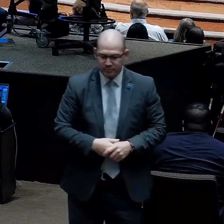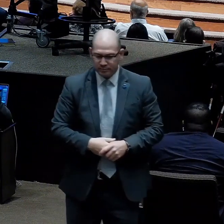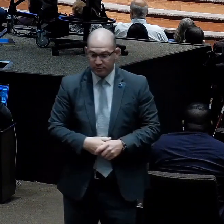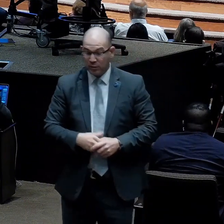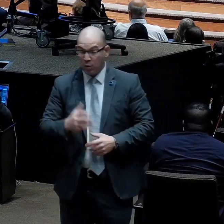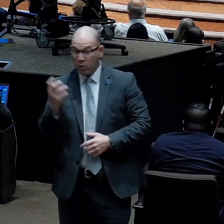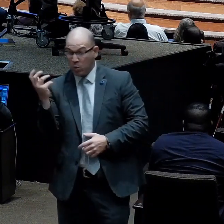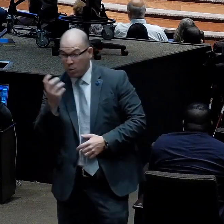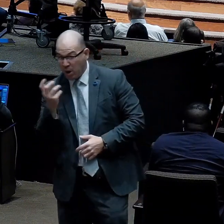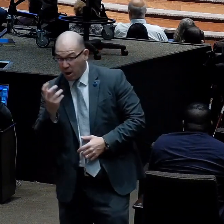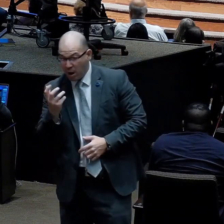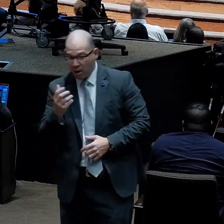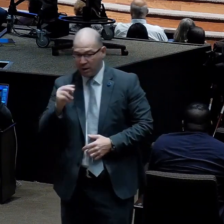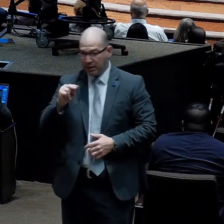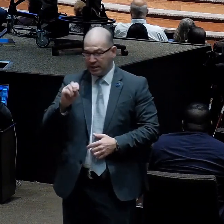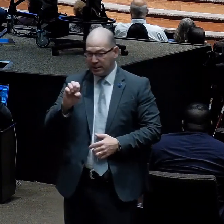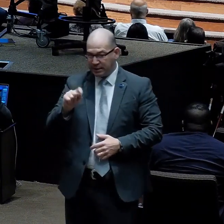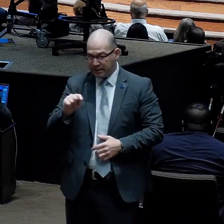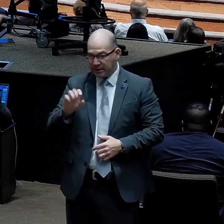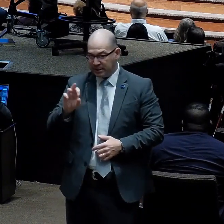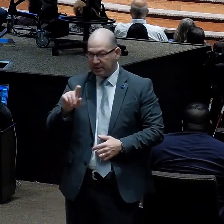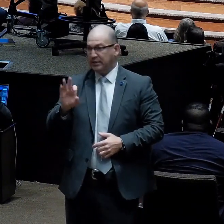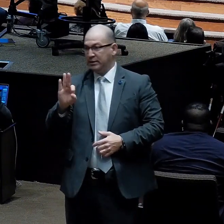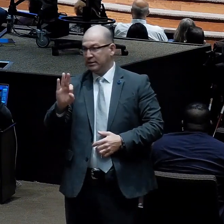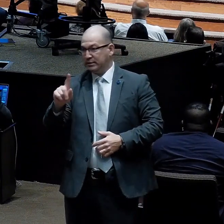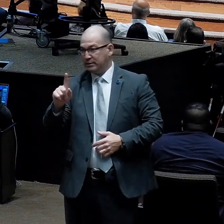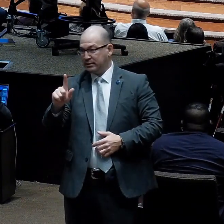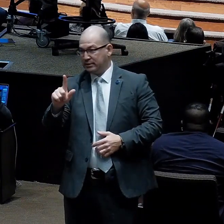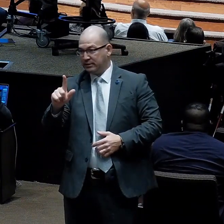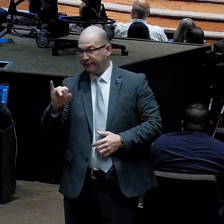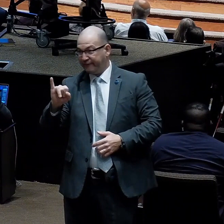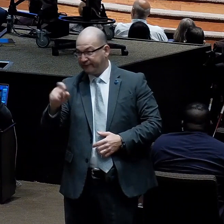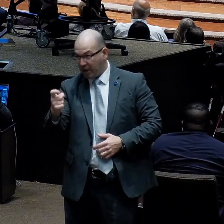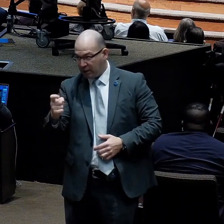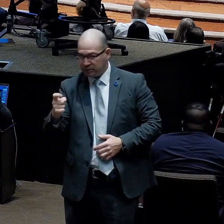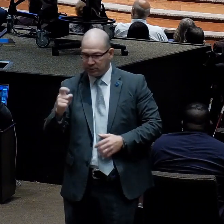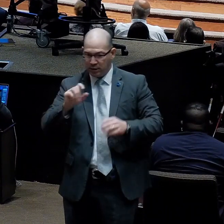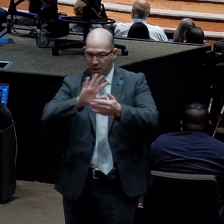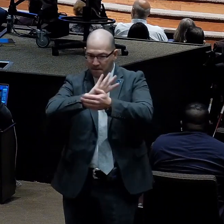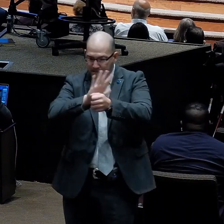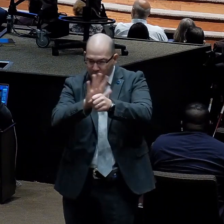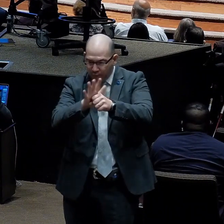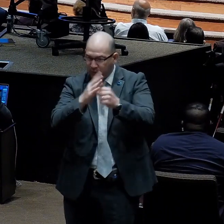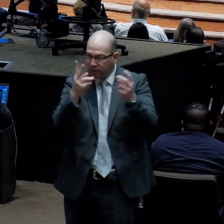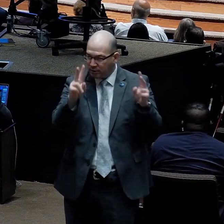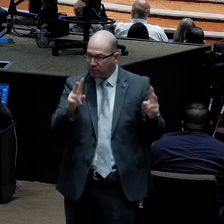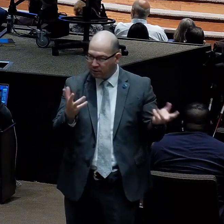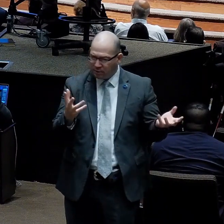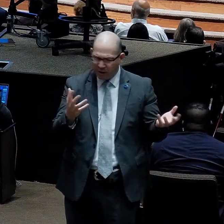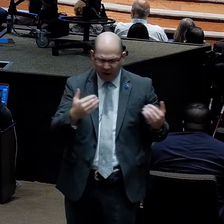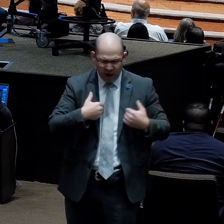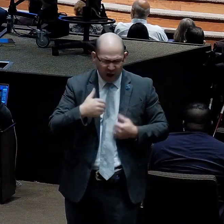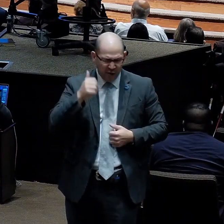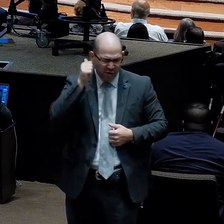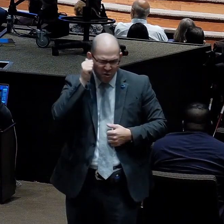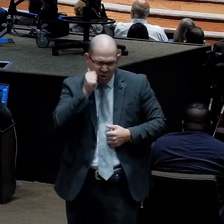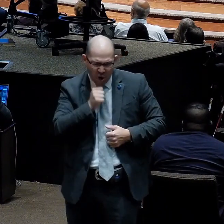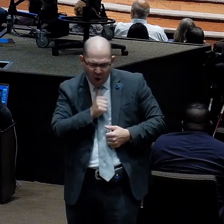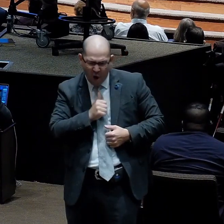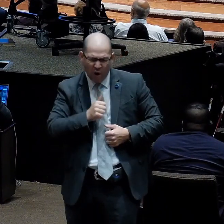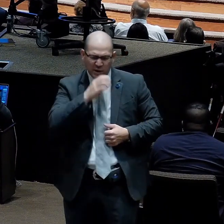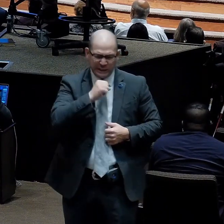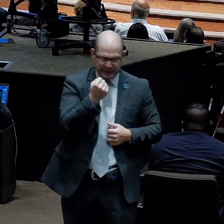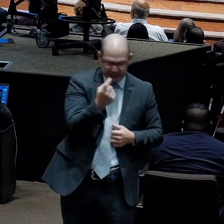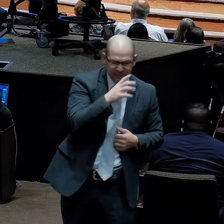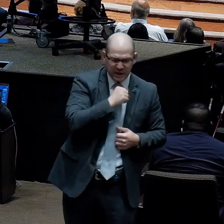showing, and it's currently showing on Netflix, this movie that's showing 11 and 12-year-old girls in provocative situations, I